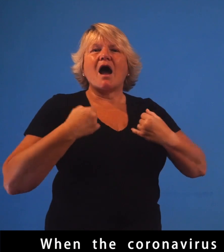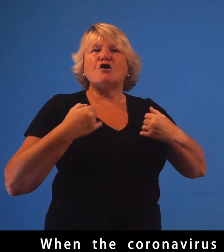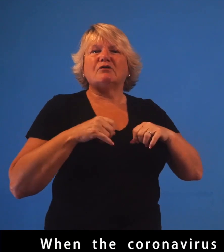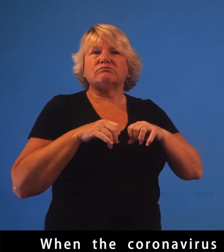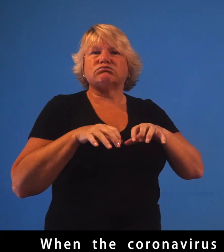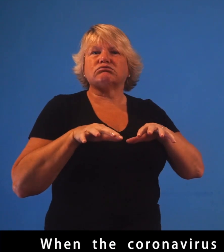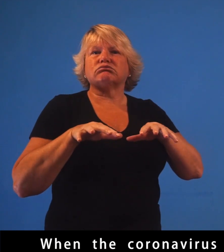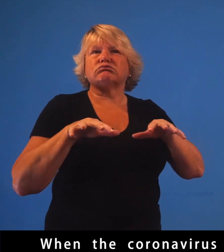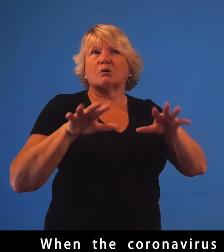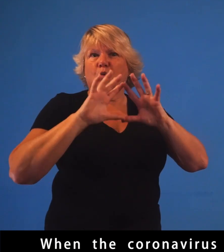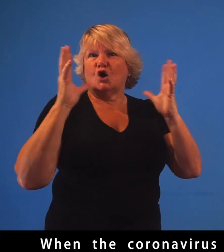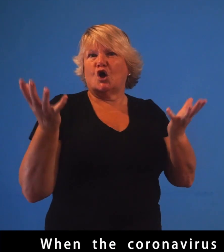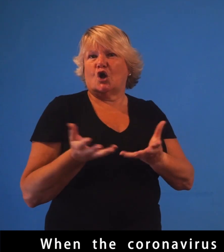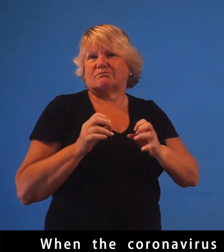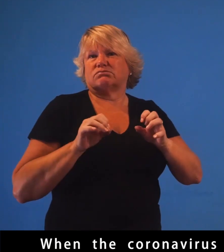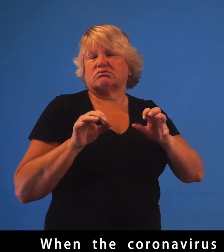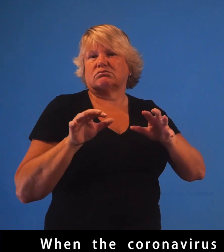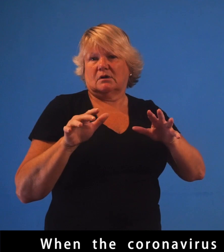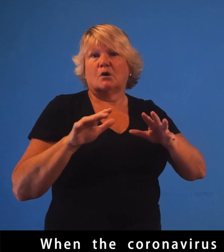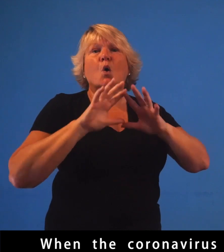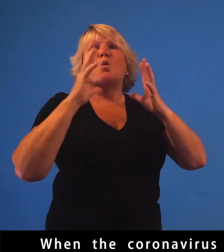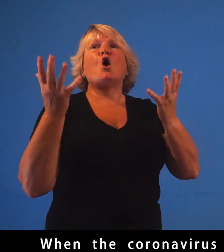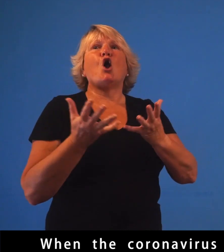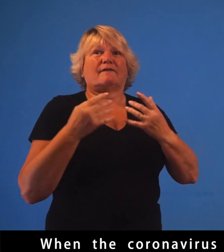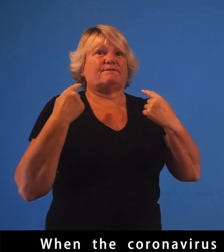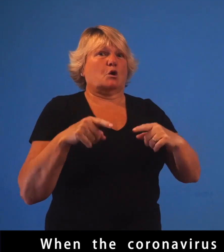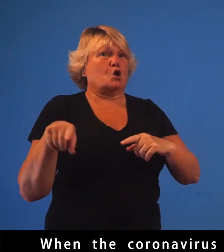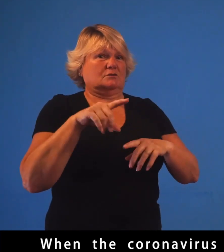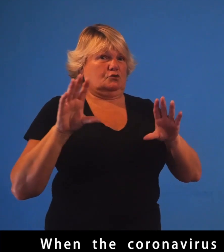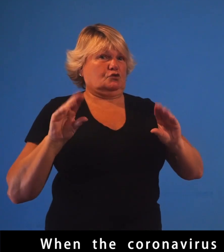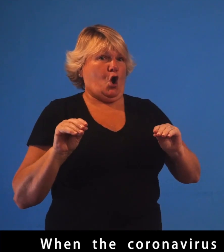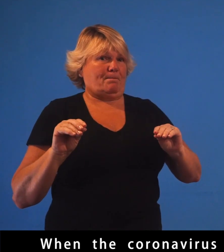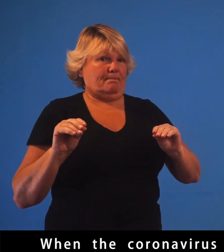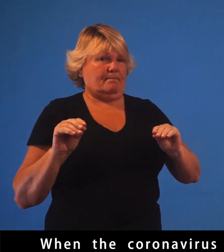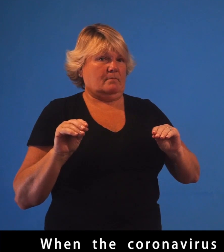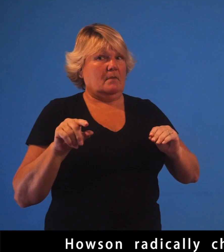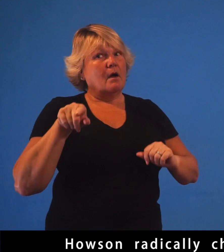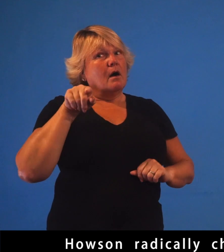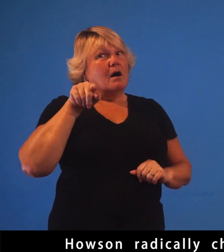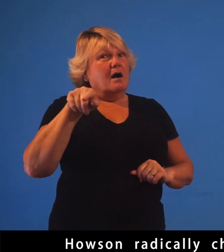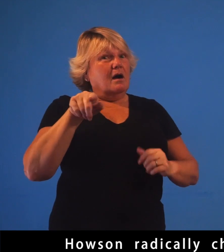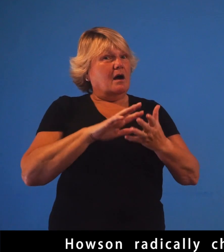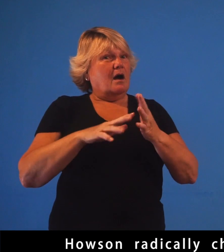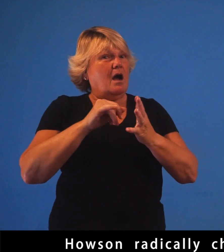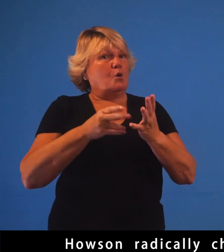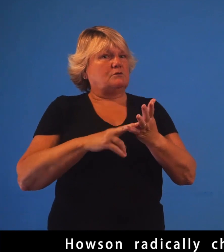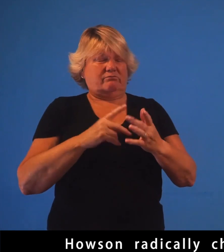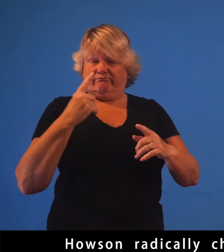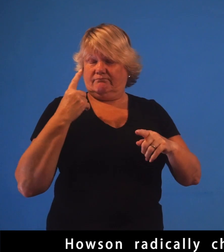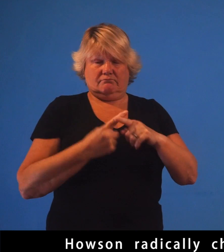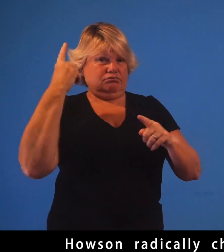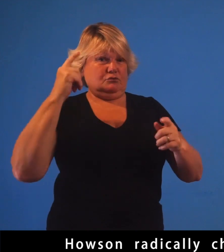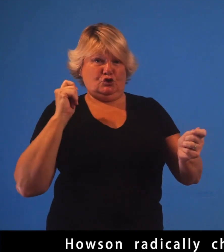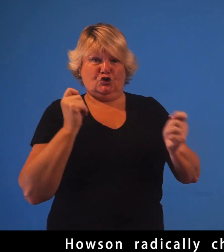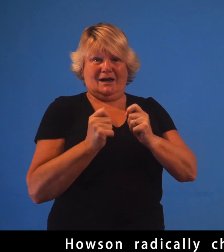When the coronavirus was spreading throughout the globe, forcing the world to stop, Howson radically changed